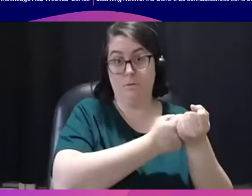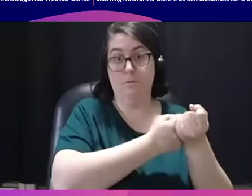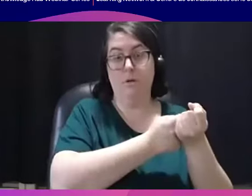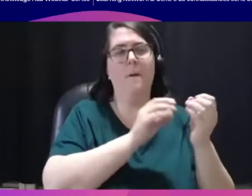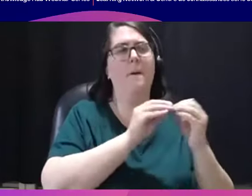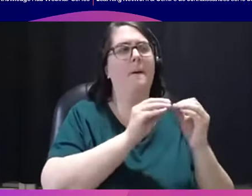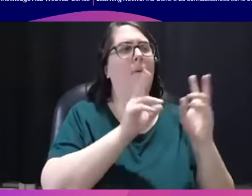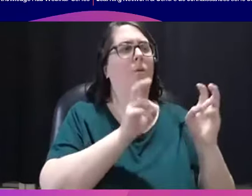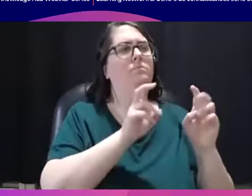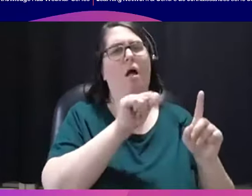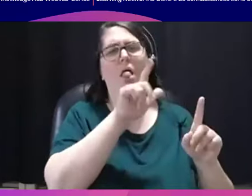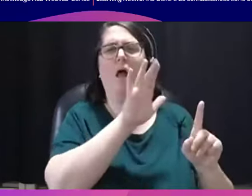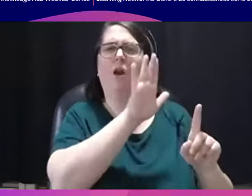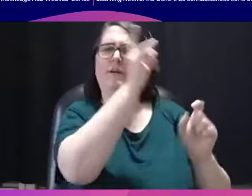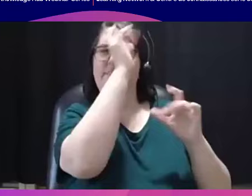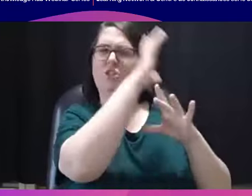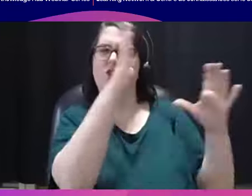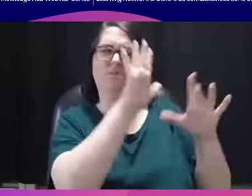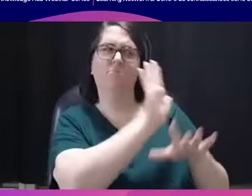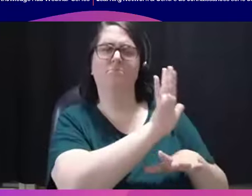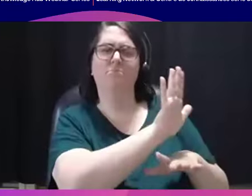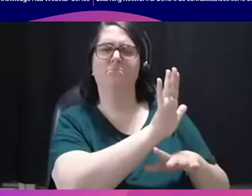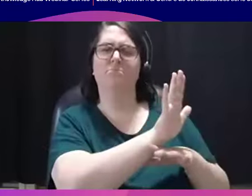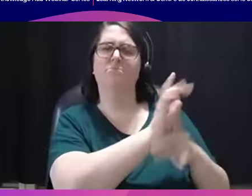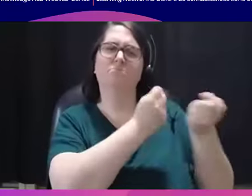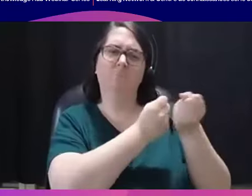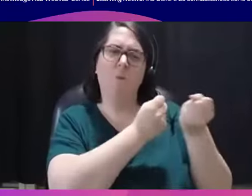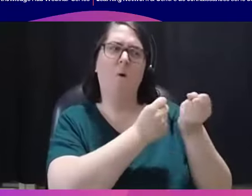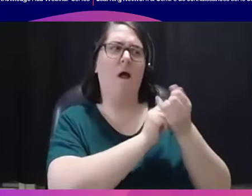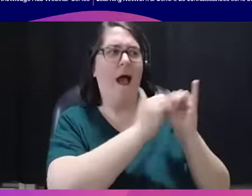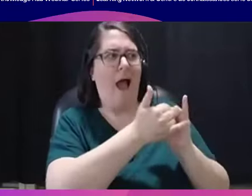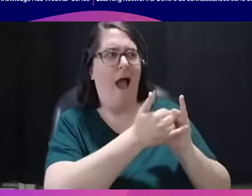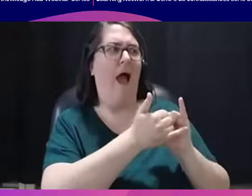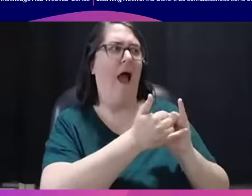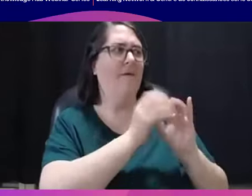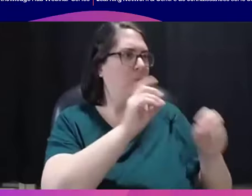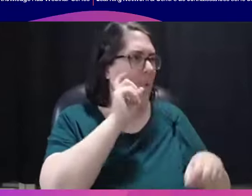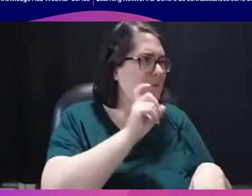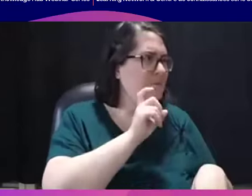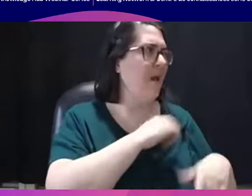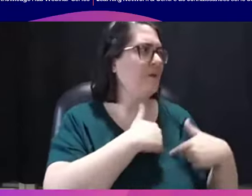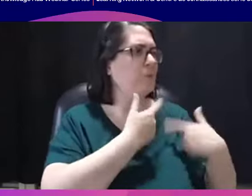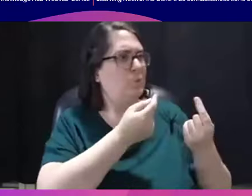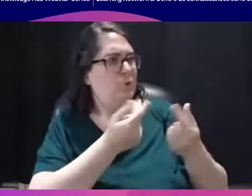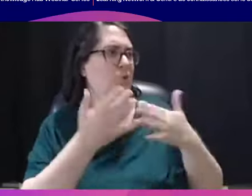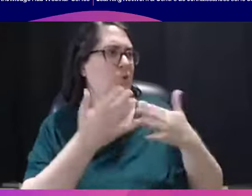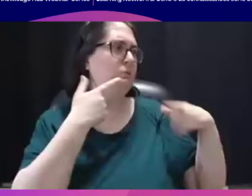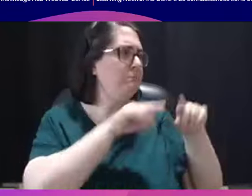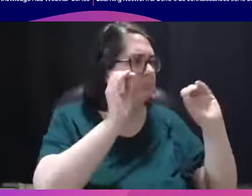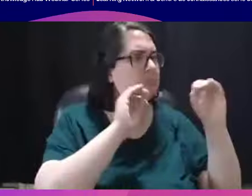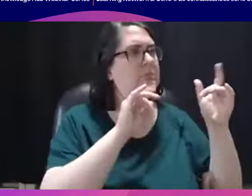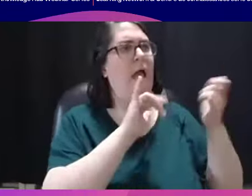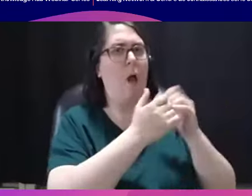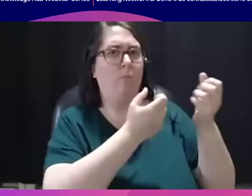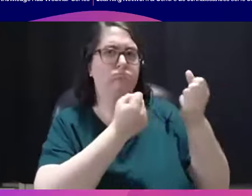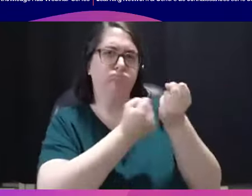lot closer to Alana's vision, where people would discuss their feelings of celibacy and were more supportive and inclusive. However,